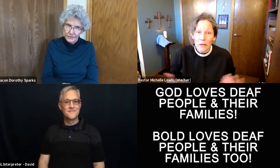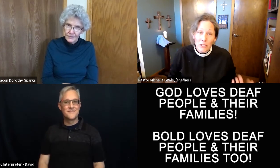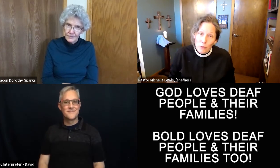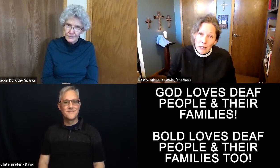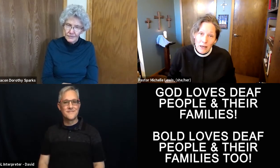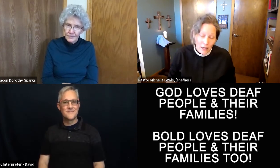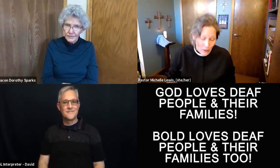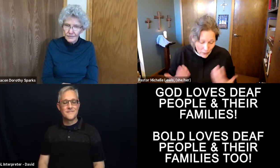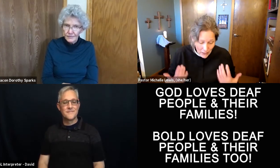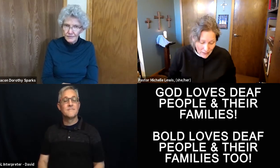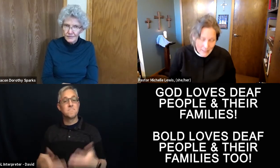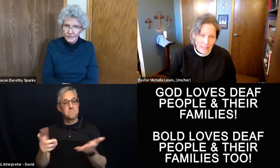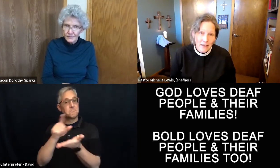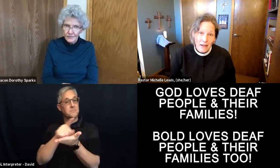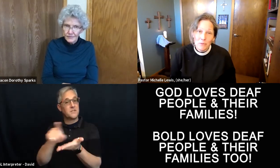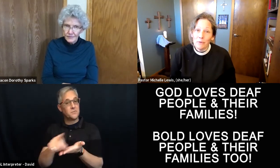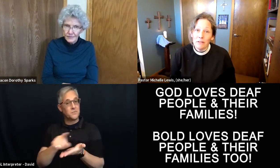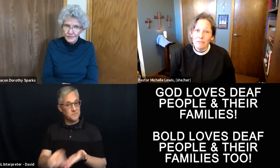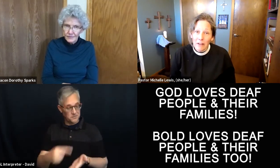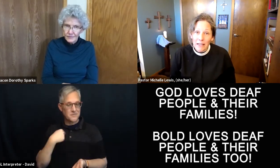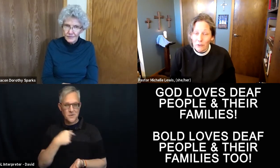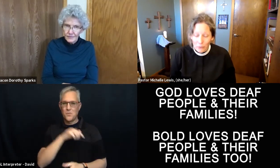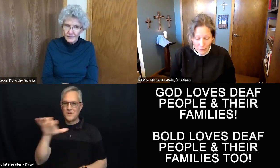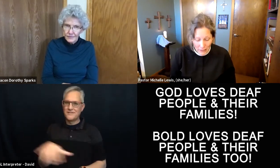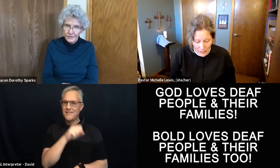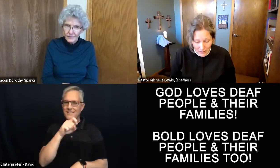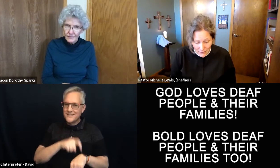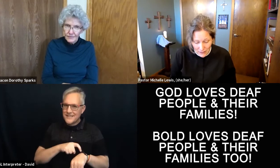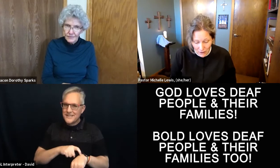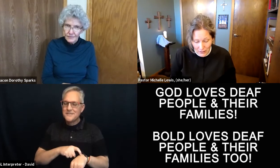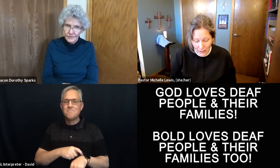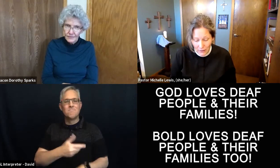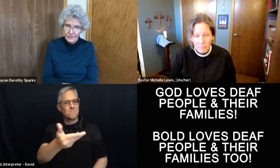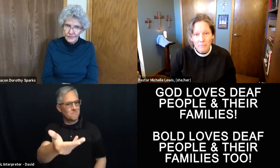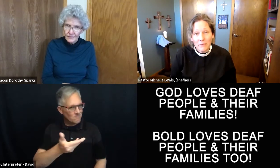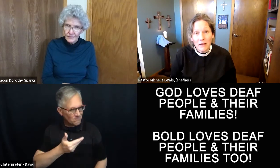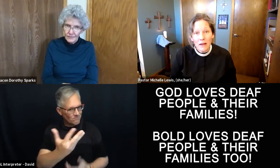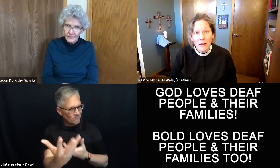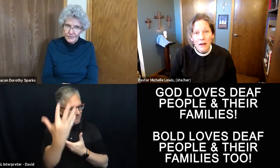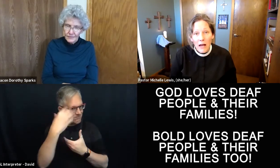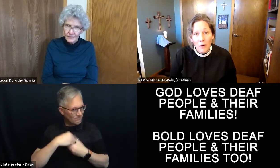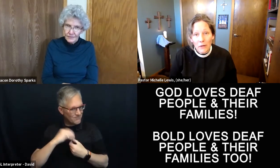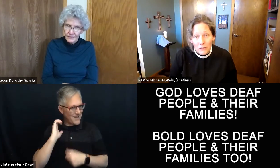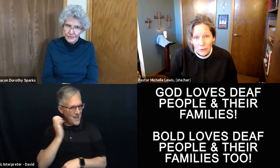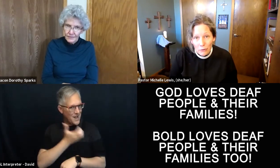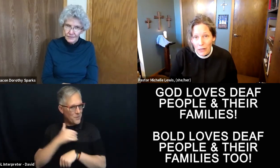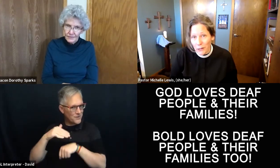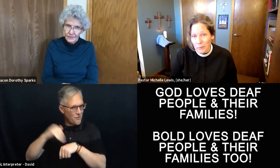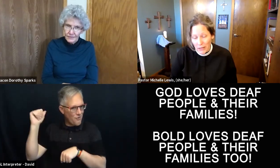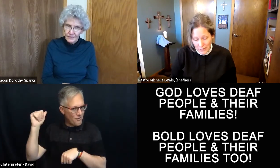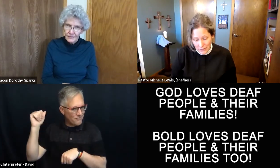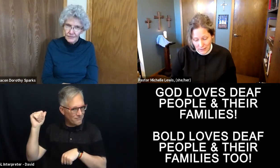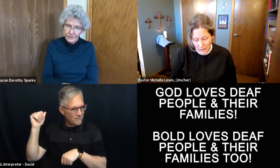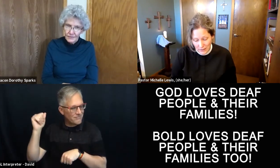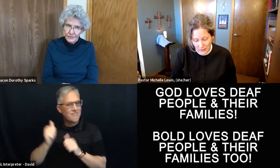So each week, we take time to invite you into this calling. How can you